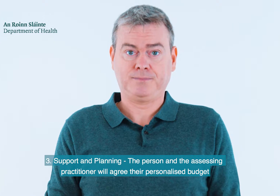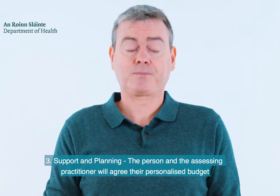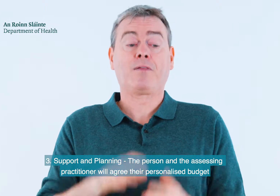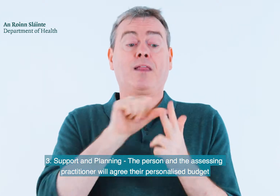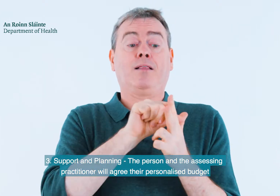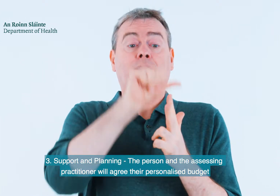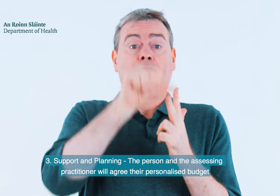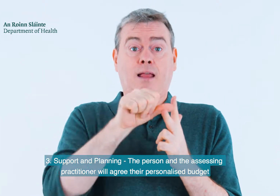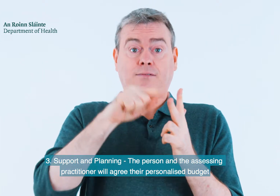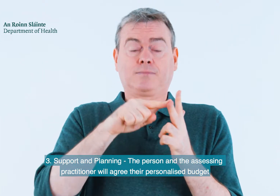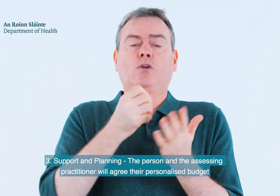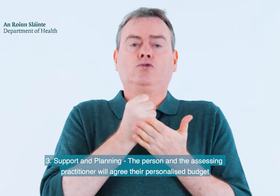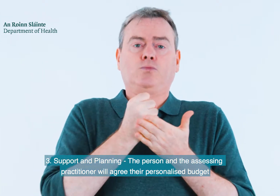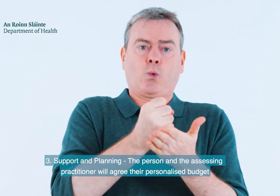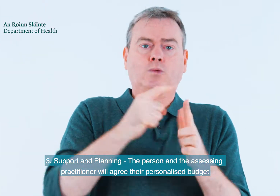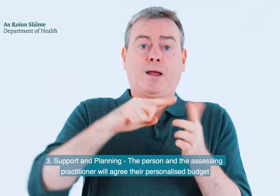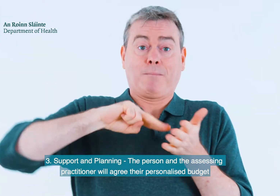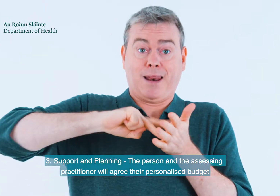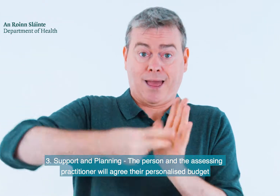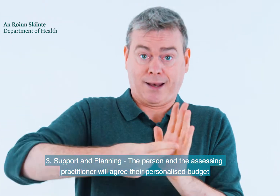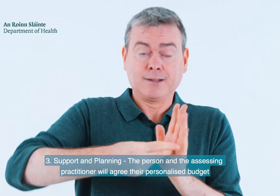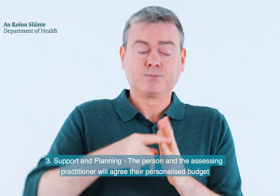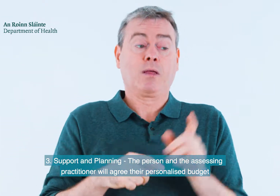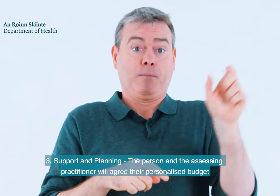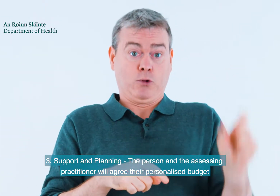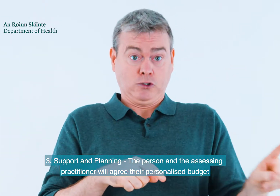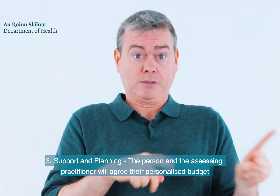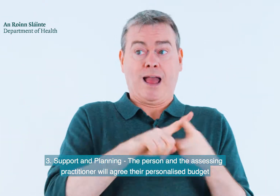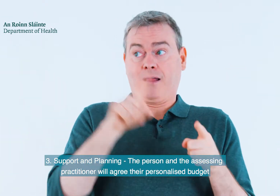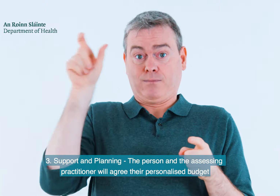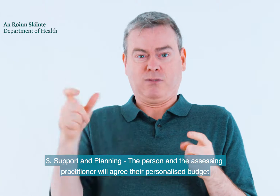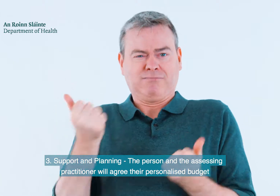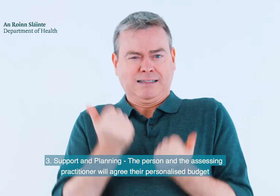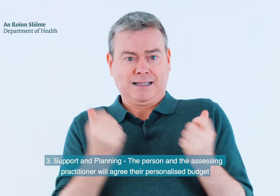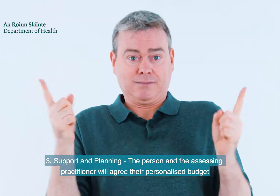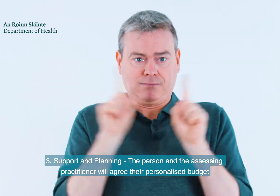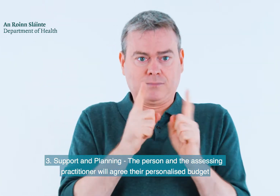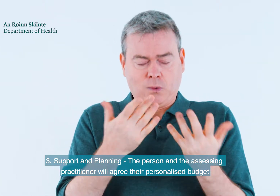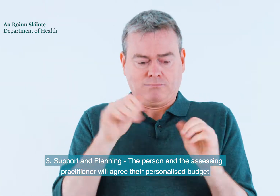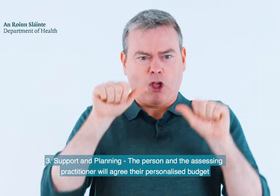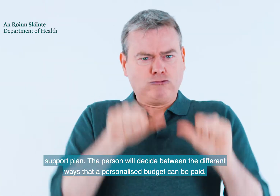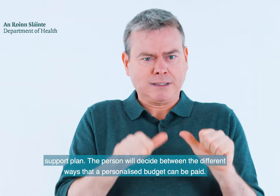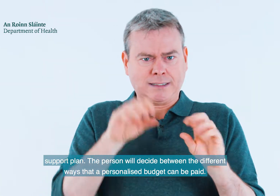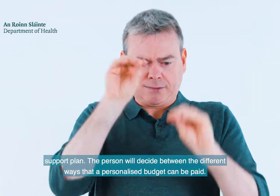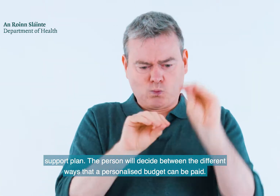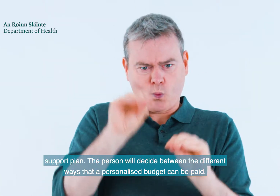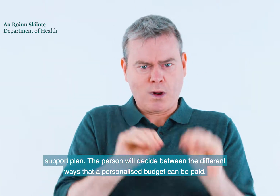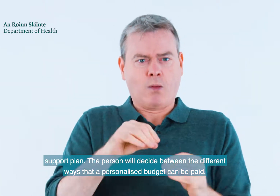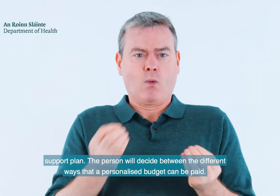3. Support and planning. The person and the assessing practitioner will agree their personalised budget support plan. The person